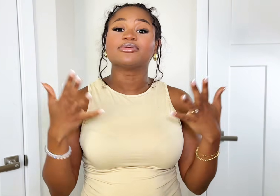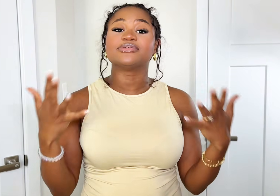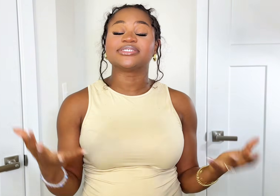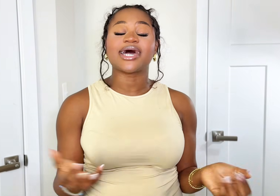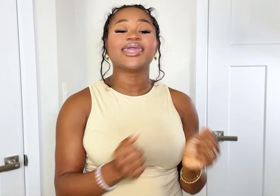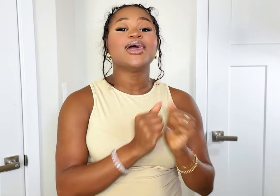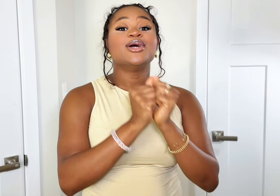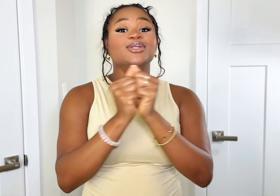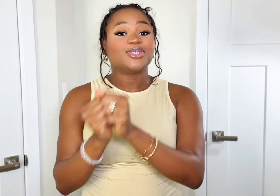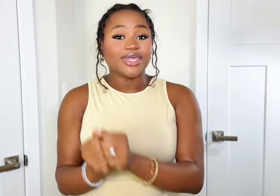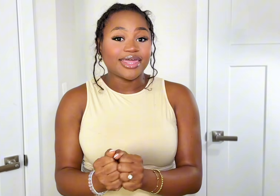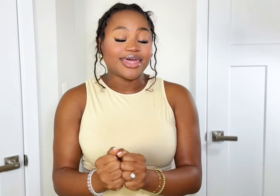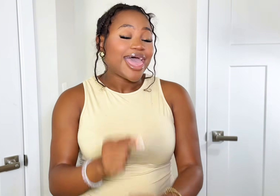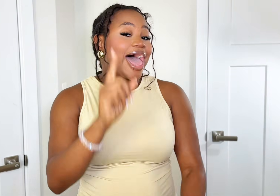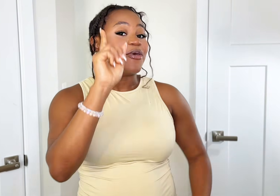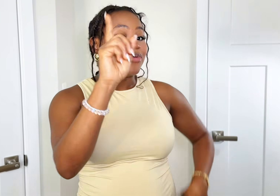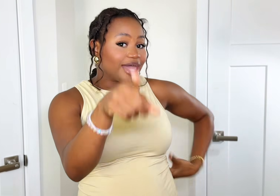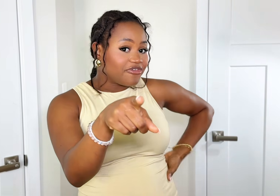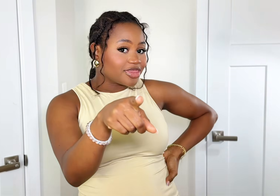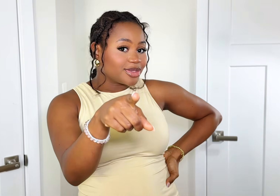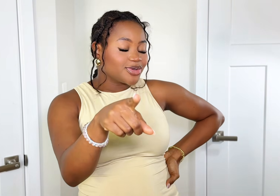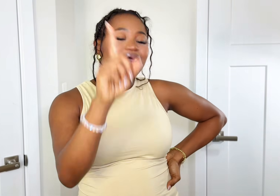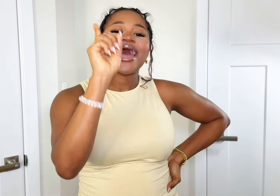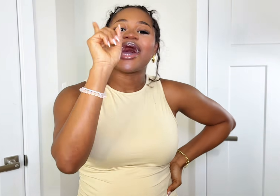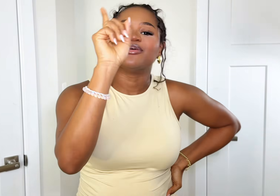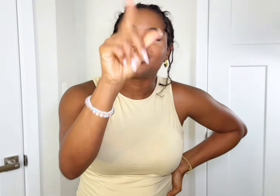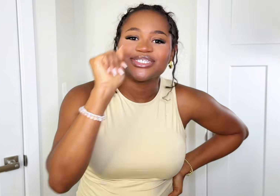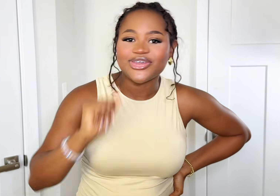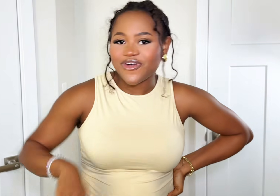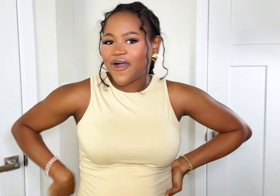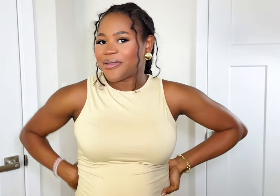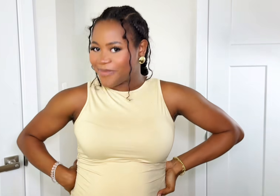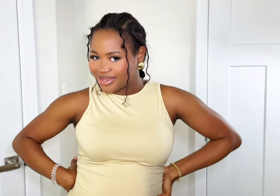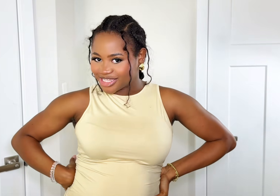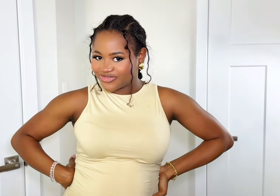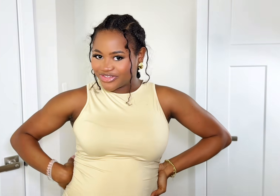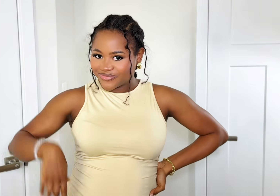how to sign together. And without further ado, I will see you all in my next video.